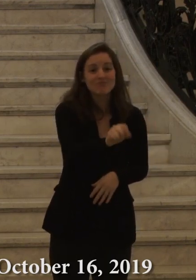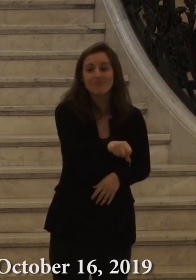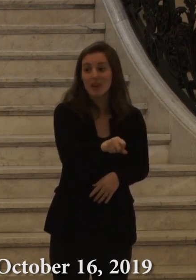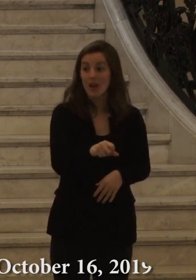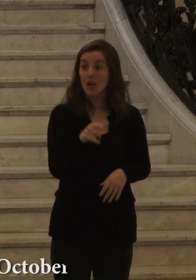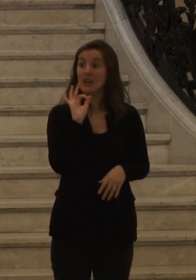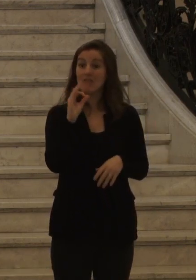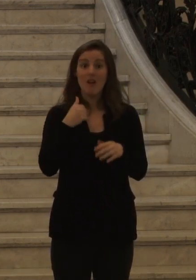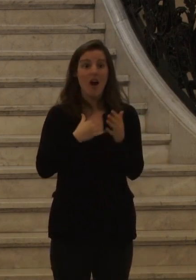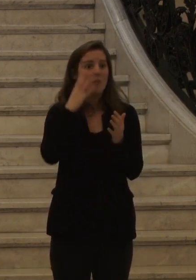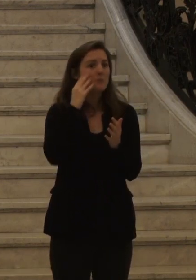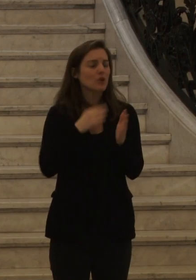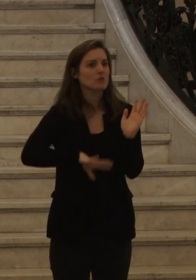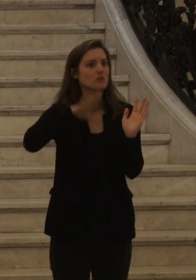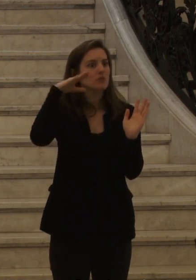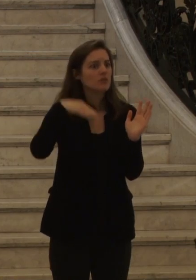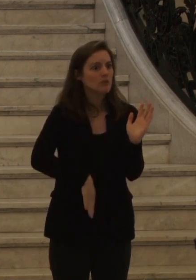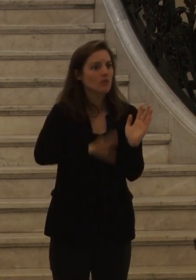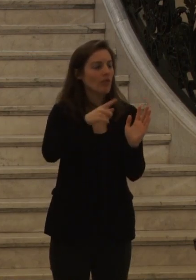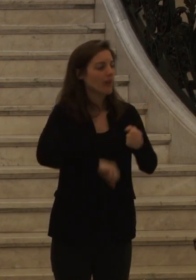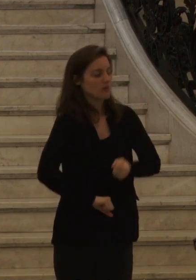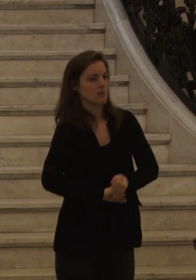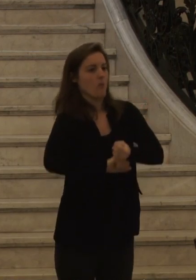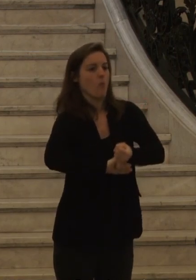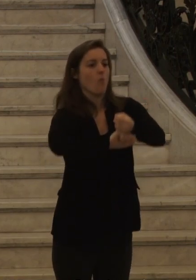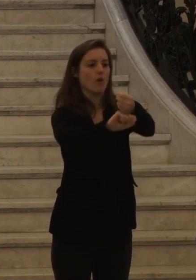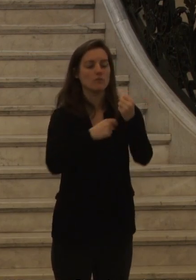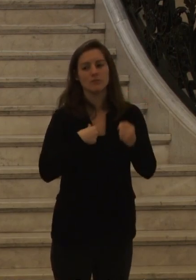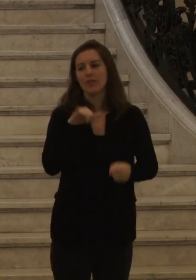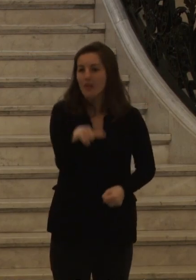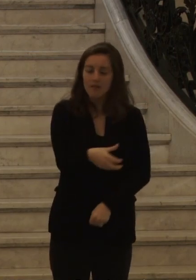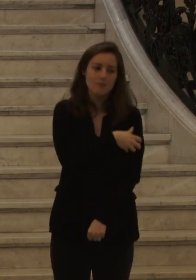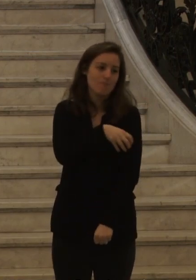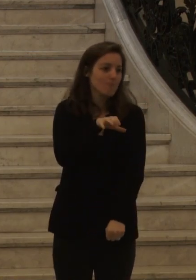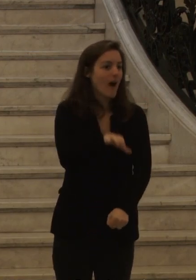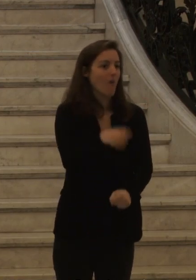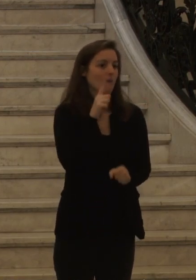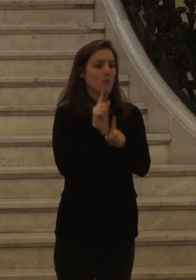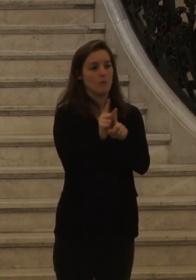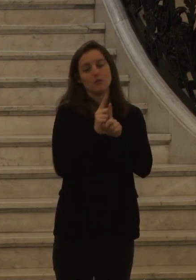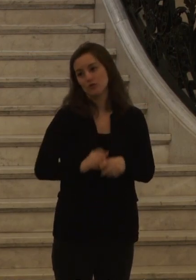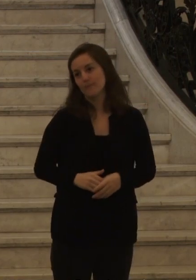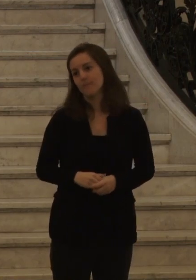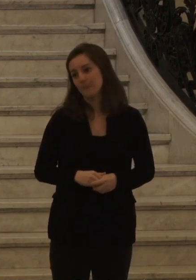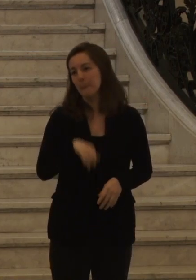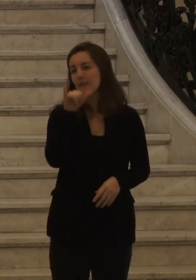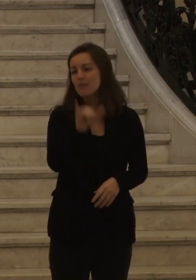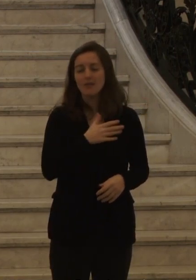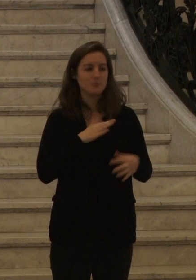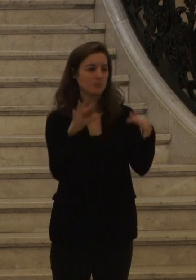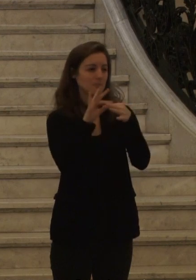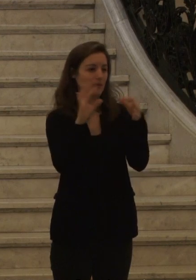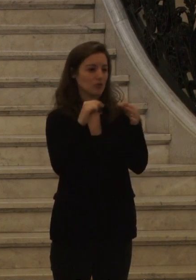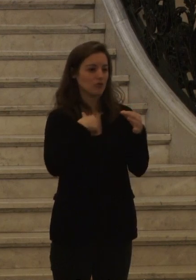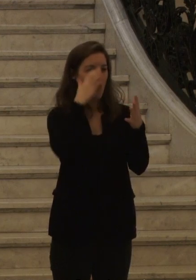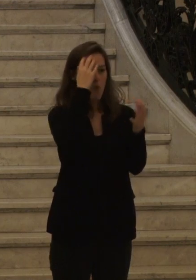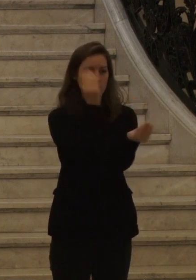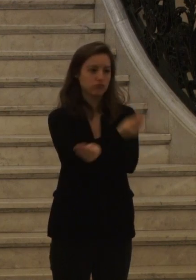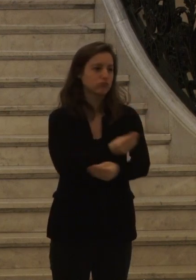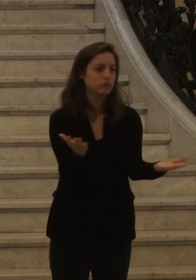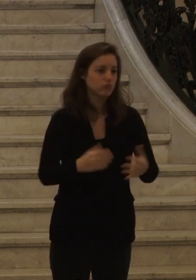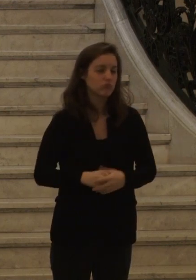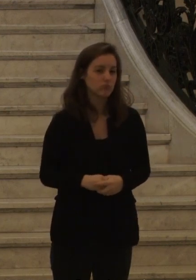aren't going well. That is the power of mentorships. So that is the message I really want to convey to you. All of